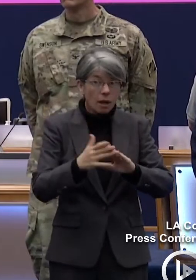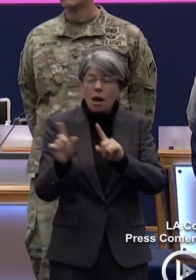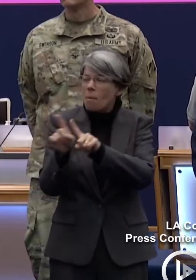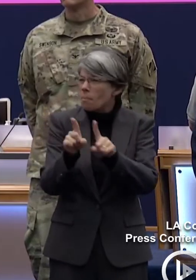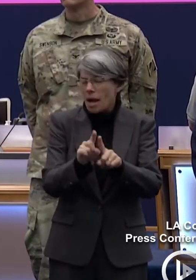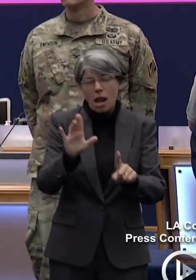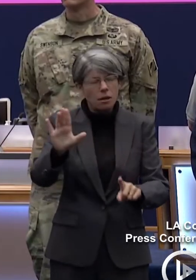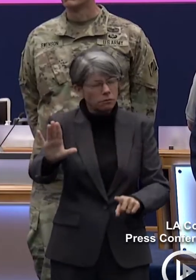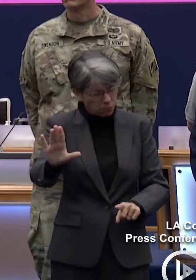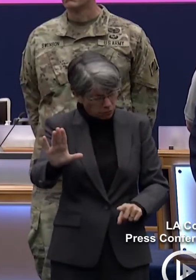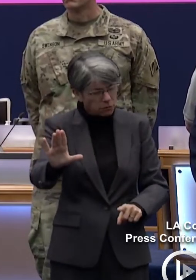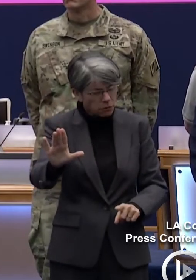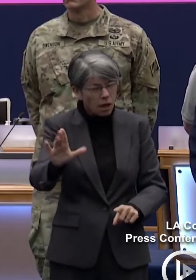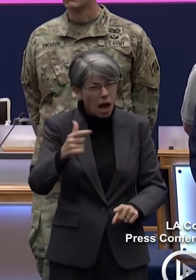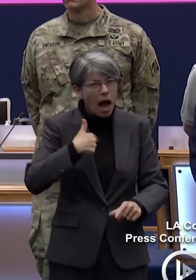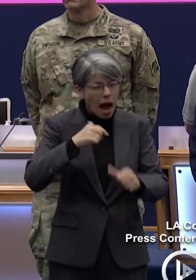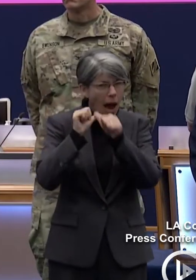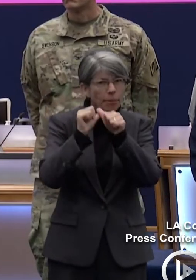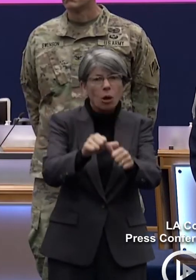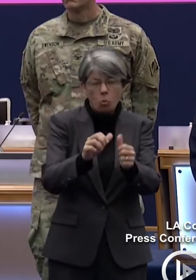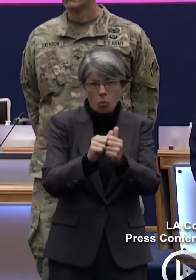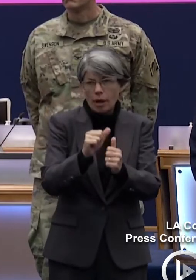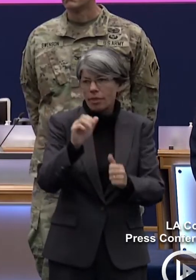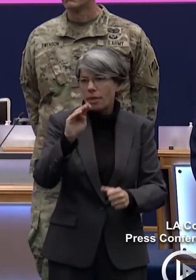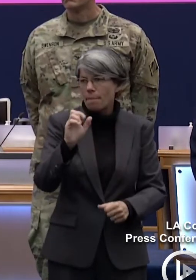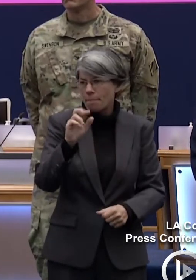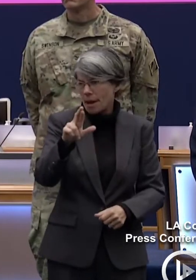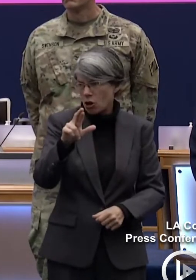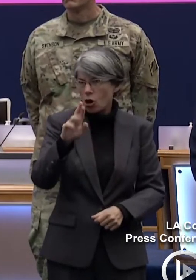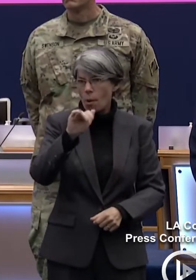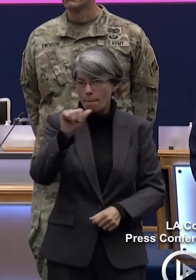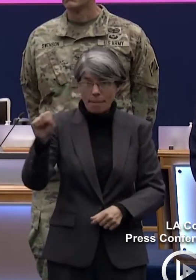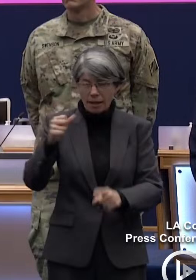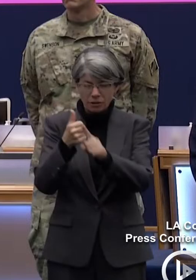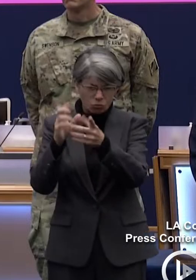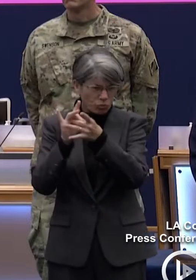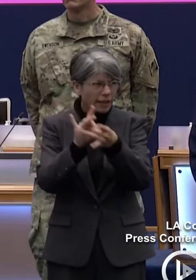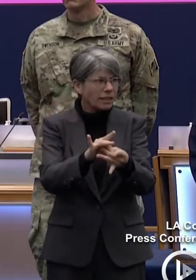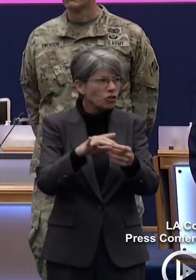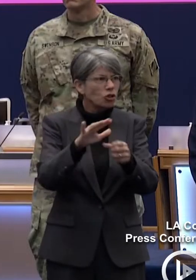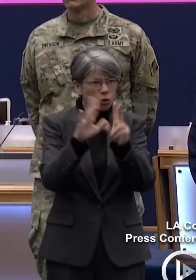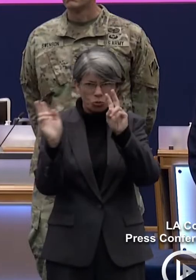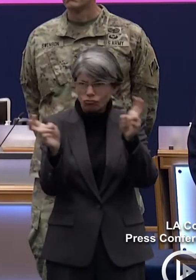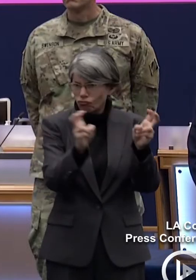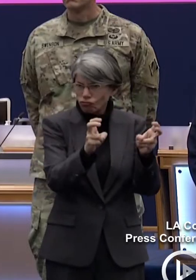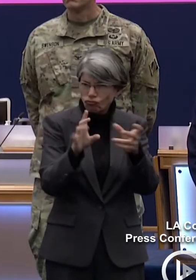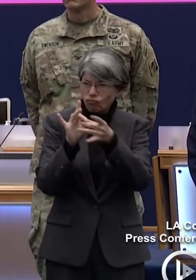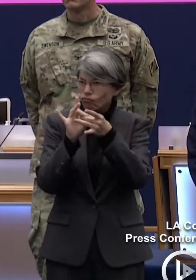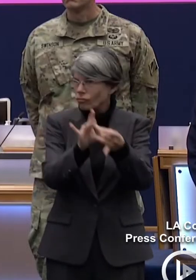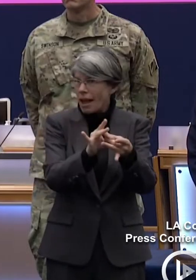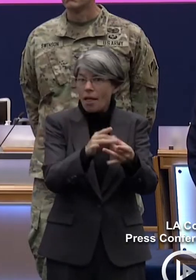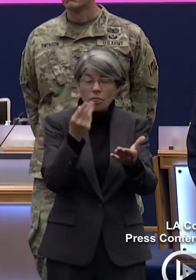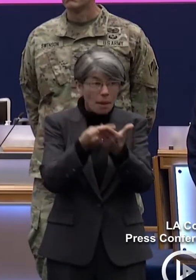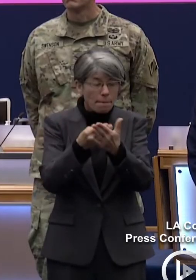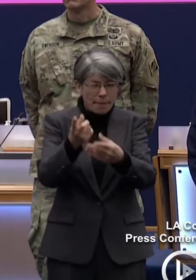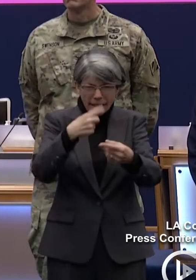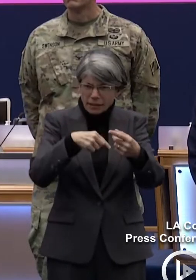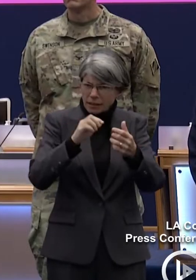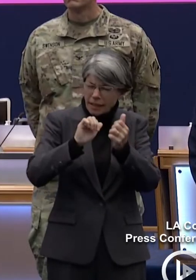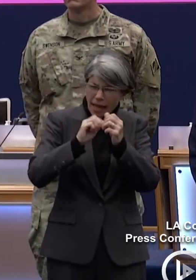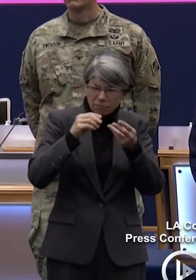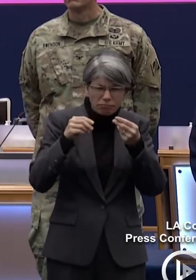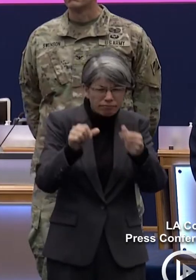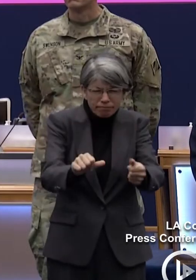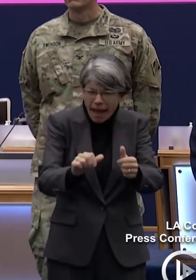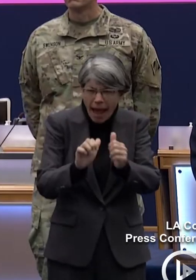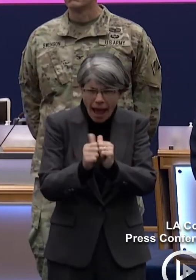make no mistake, I am in contact with Mayor Bass as it relates to issues surrounding the money coming in and how it's going to be